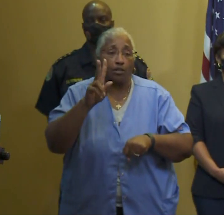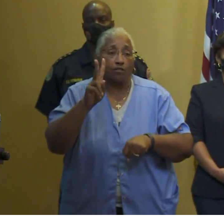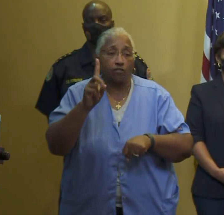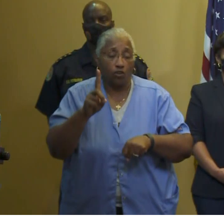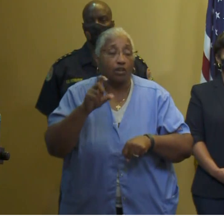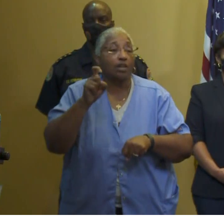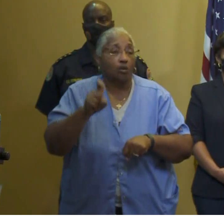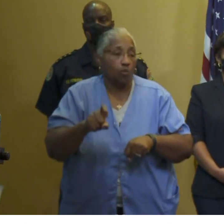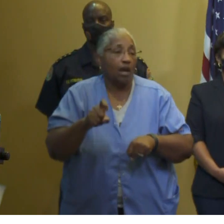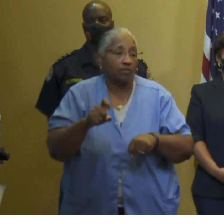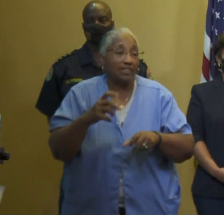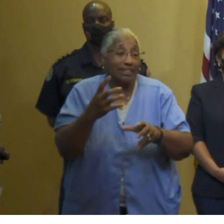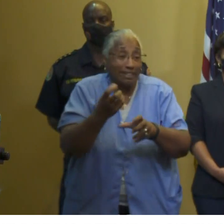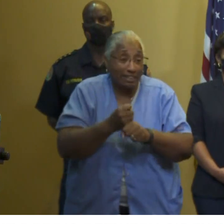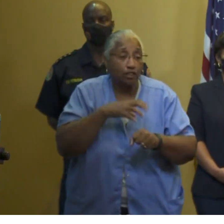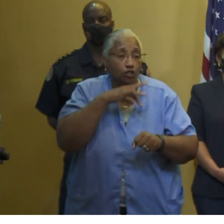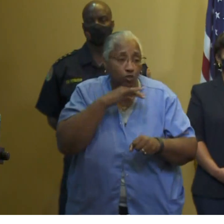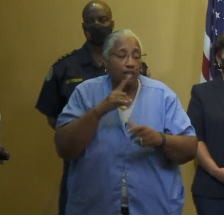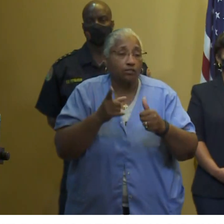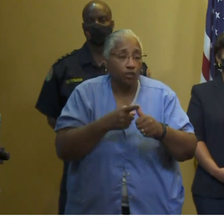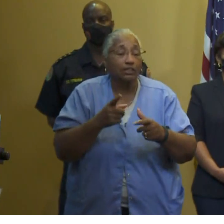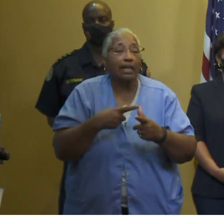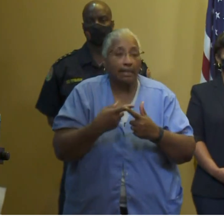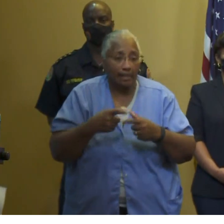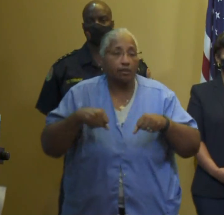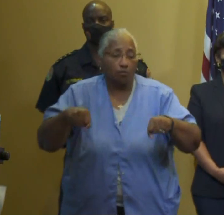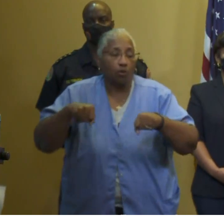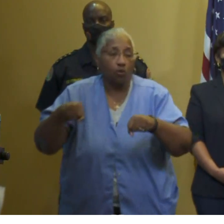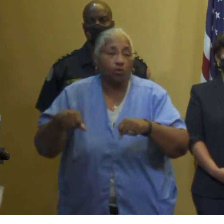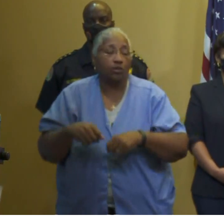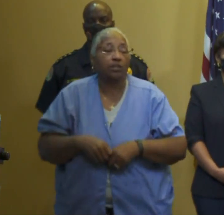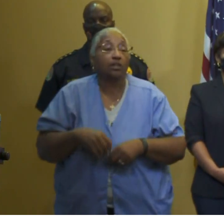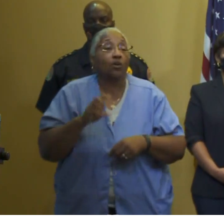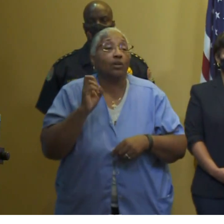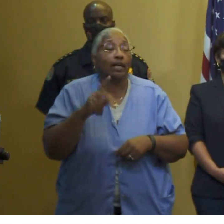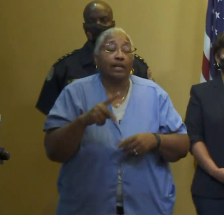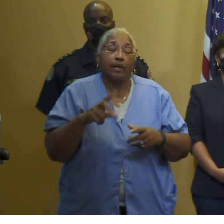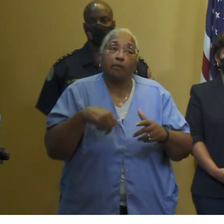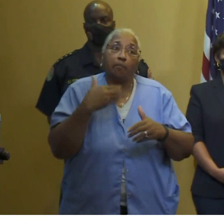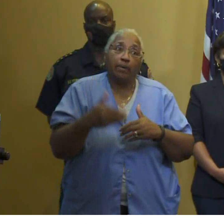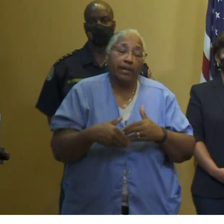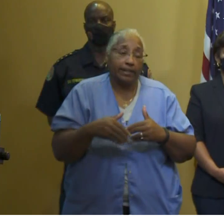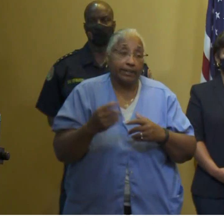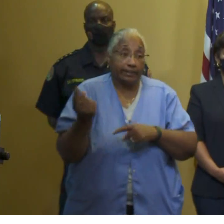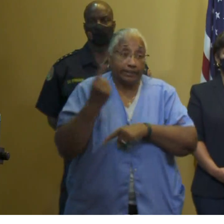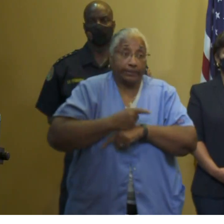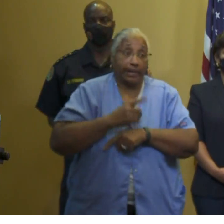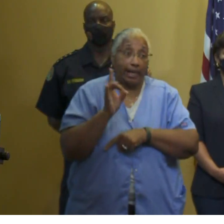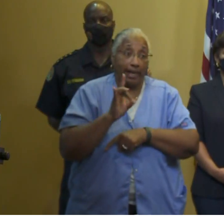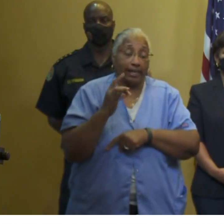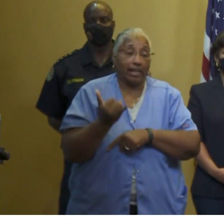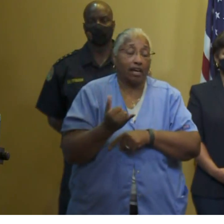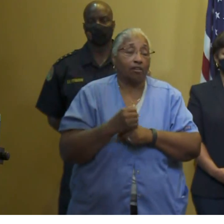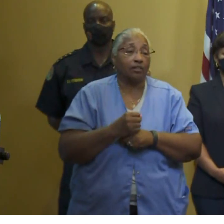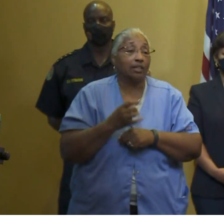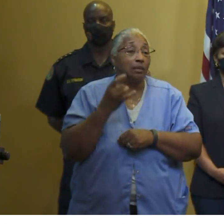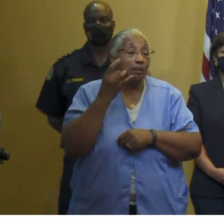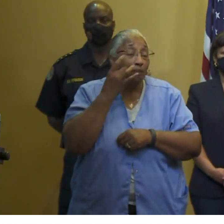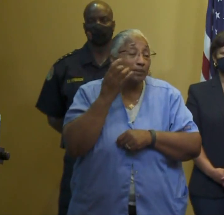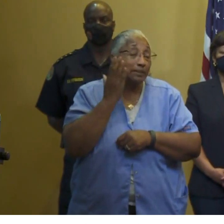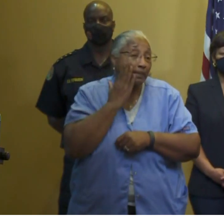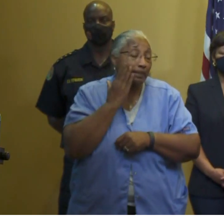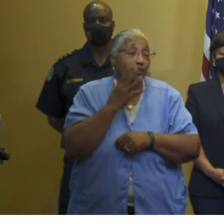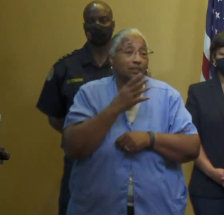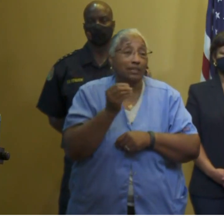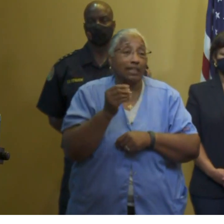out, and then mow the lawn. All right, this is a big new thing today, mosquito and termites. We're on day 8. Mosquitoes take, I think, 10 to